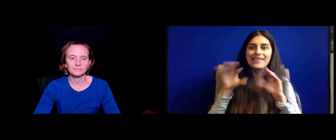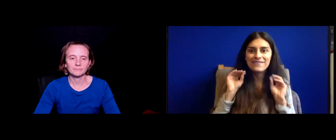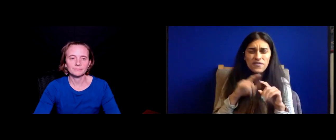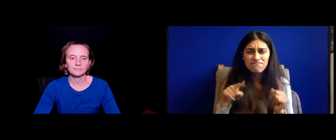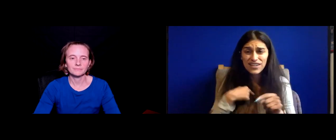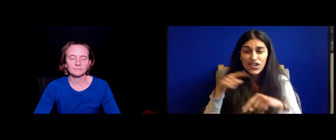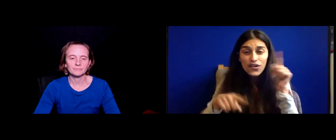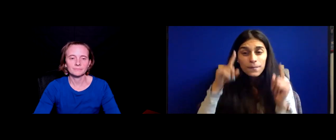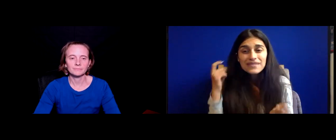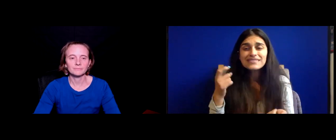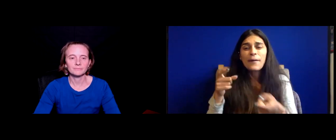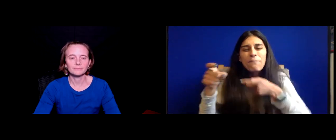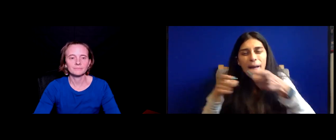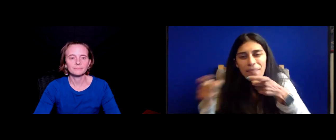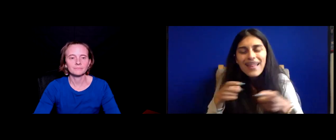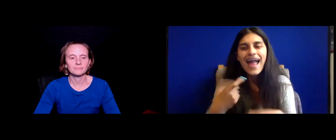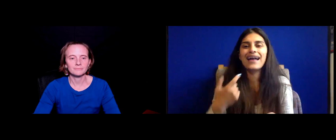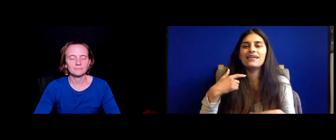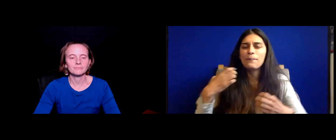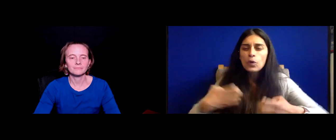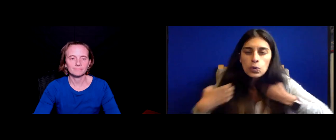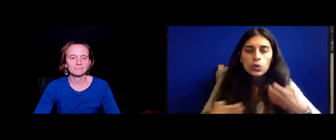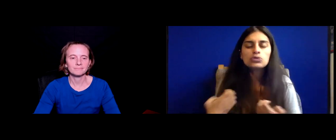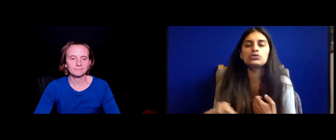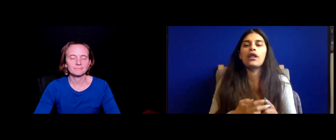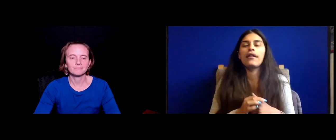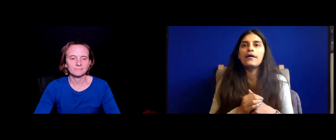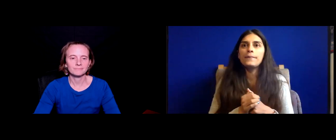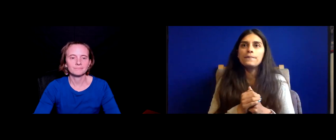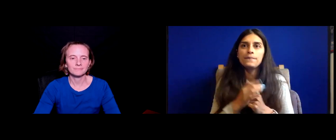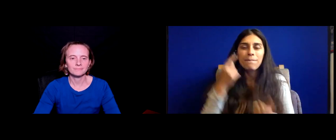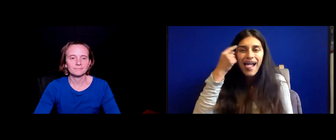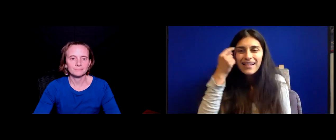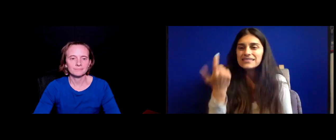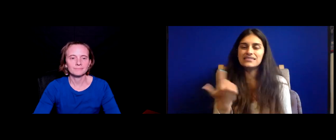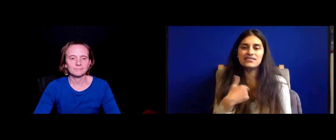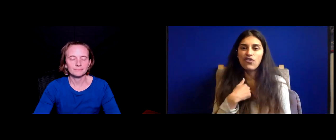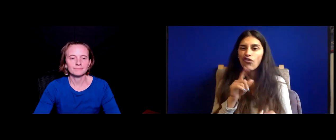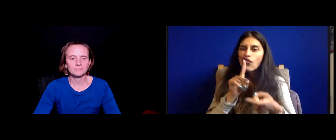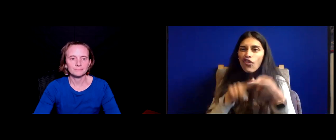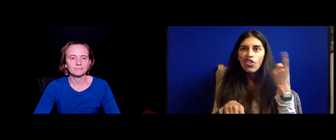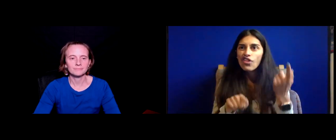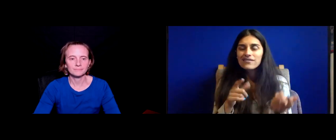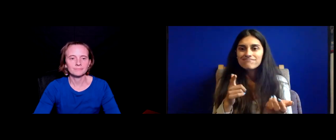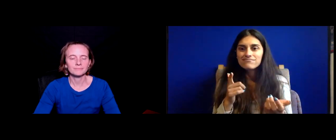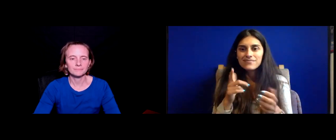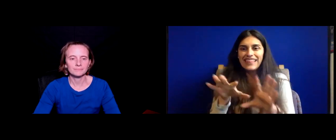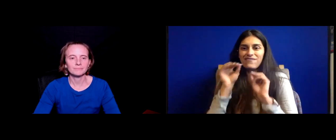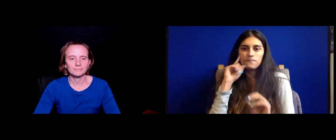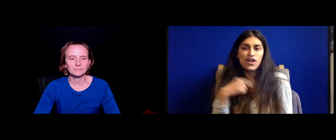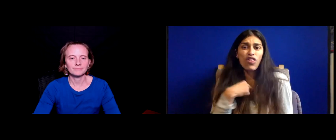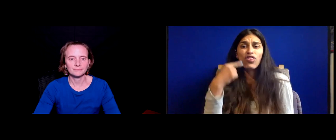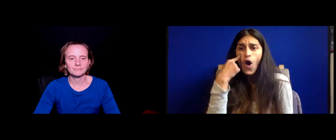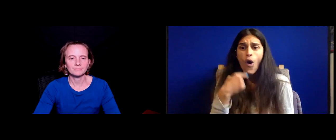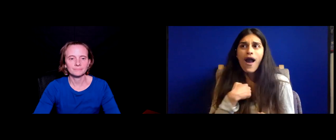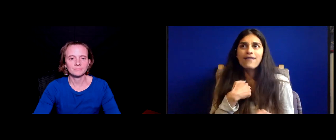me. It was hard to leave somebody who's so manipulative, you know, emotionally, psychologically.